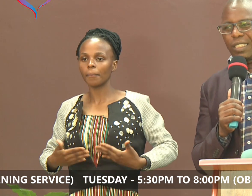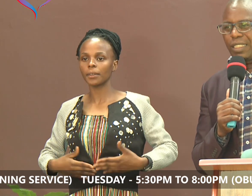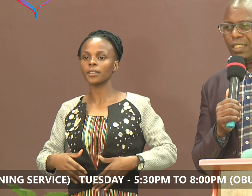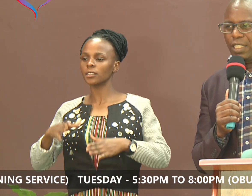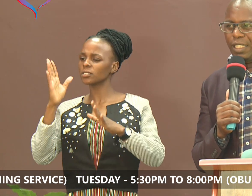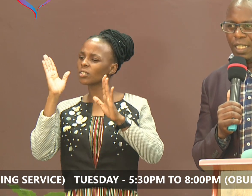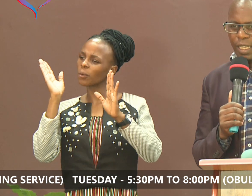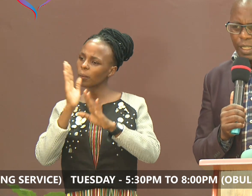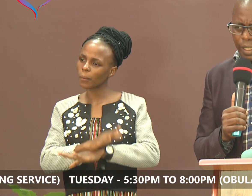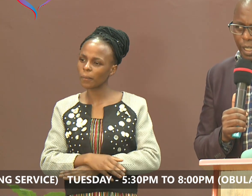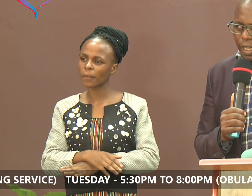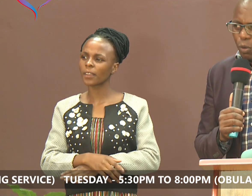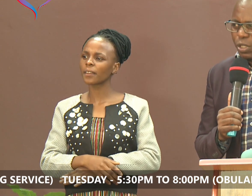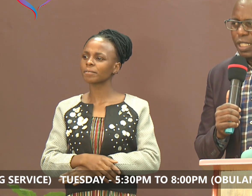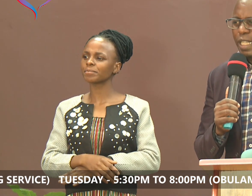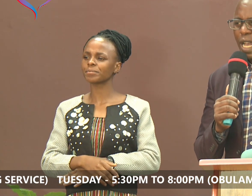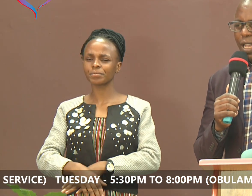to you.